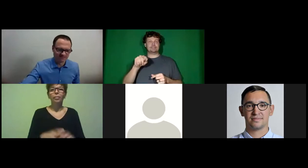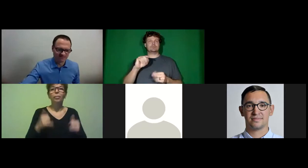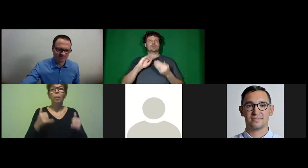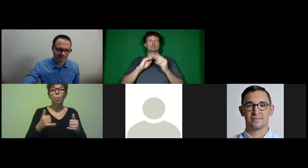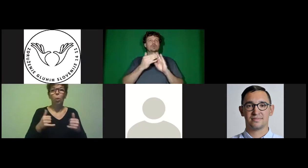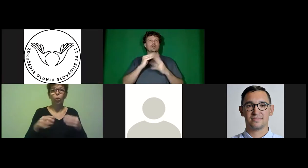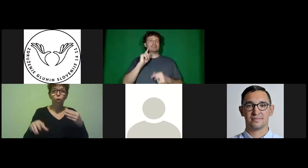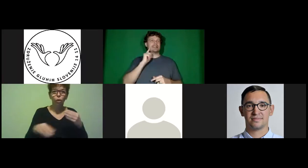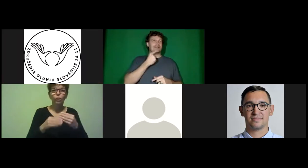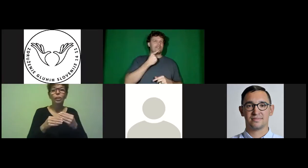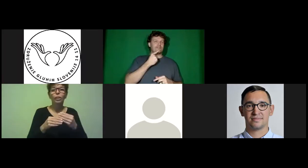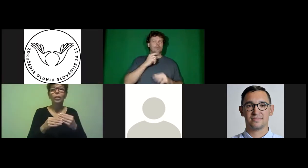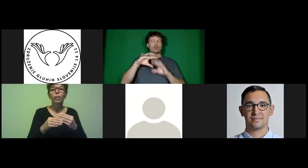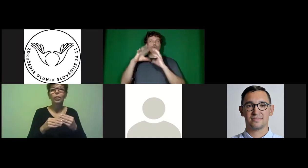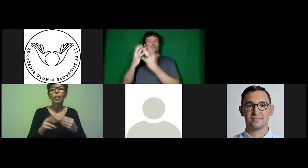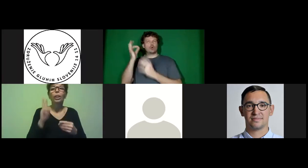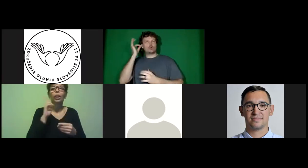roles. Okay, you can continue, Miha.